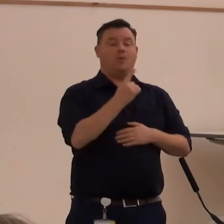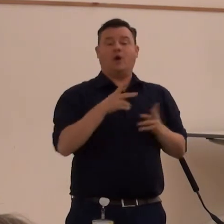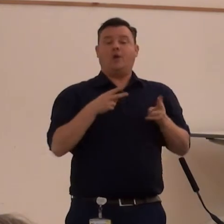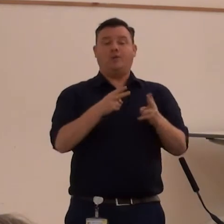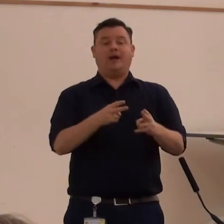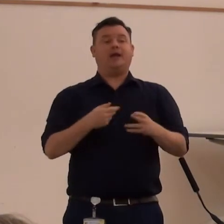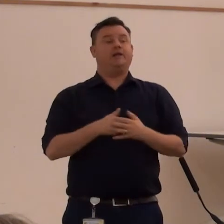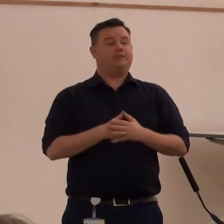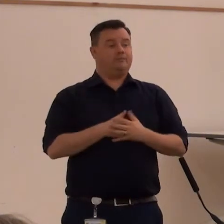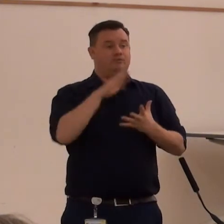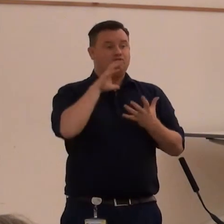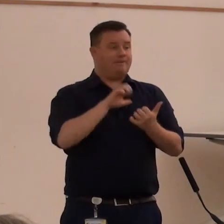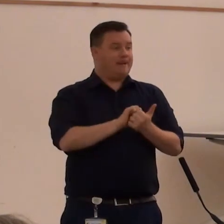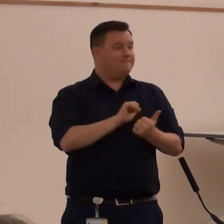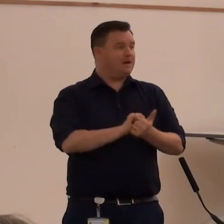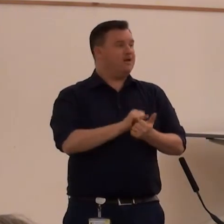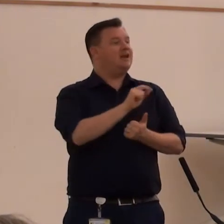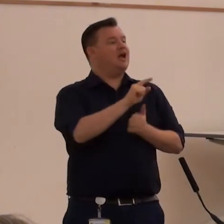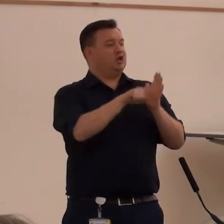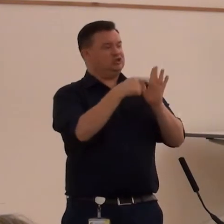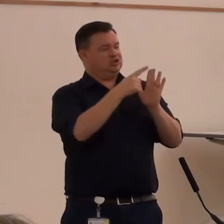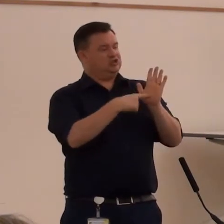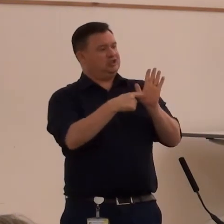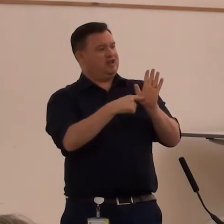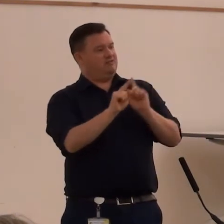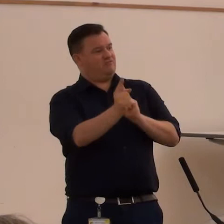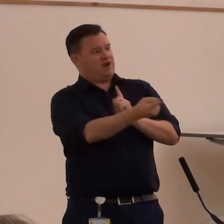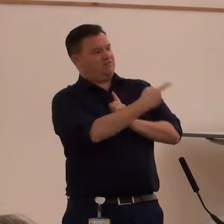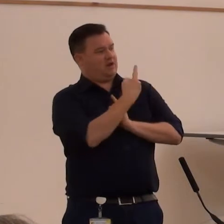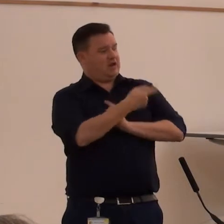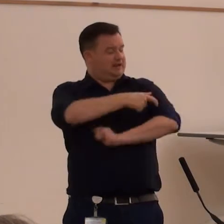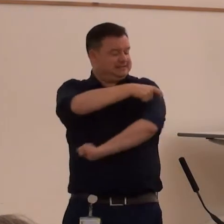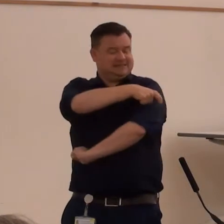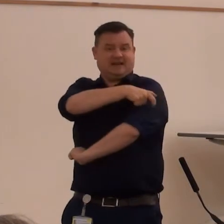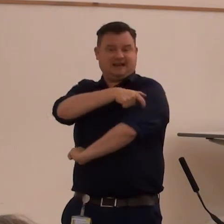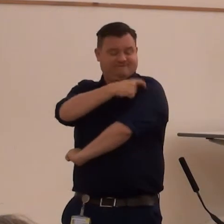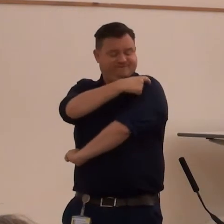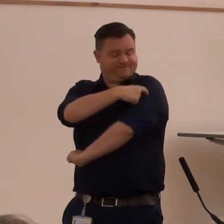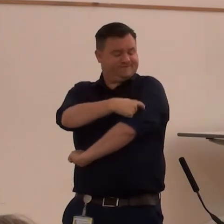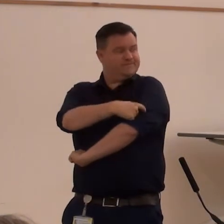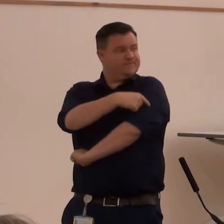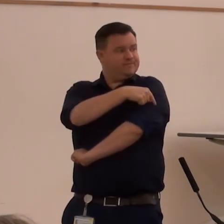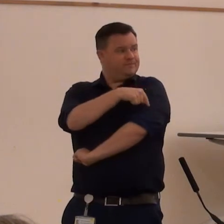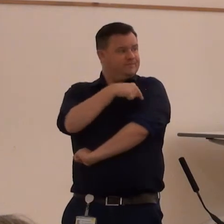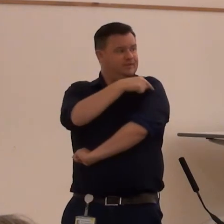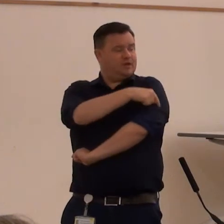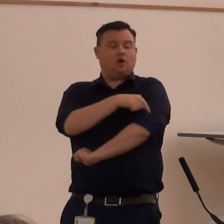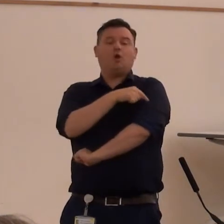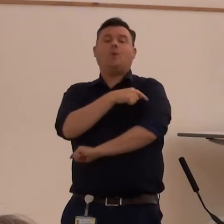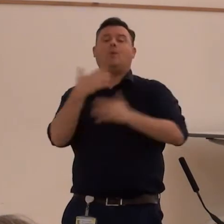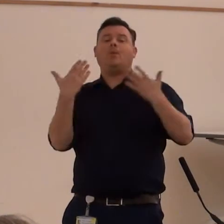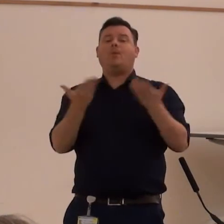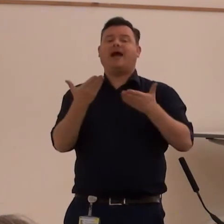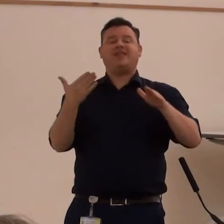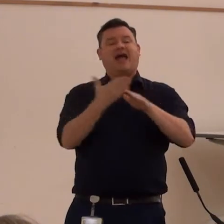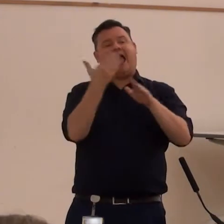we marked that is if you, Jill's wondering around that, on the sleeve it actually says where the actions have been.